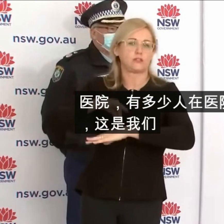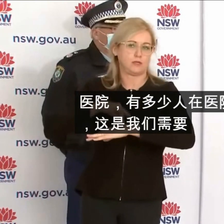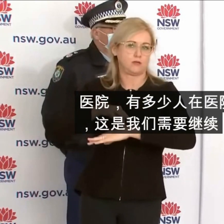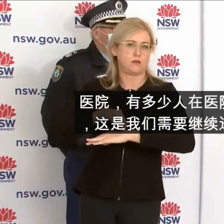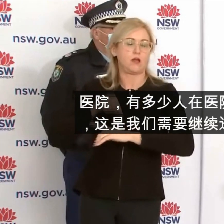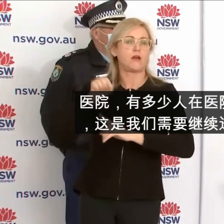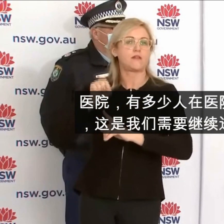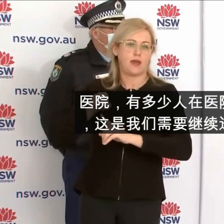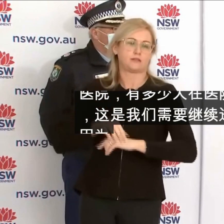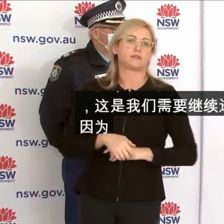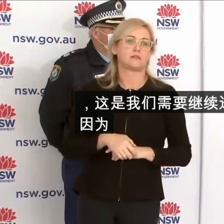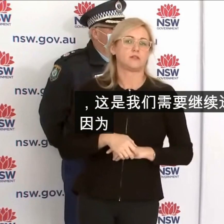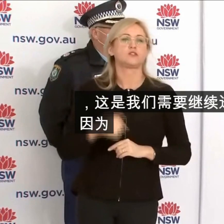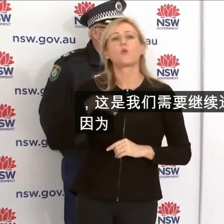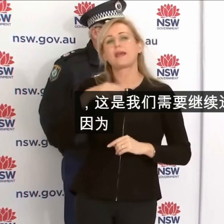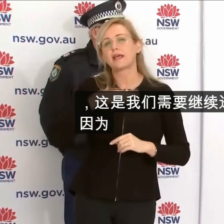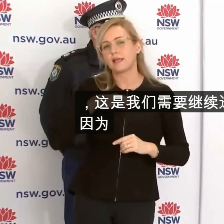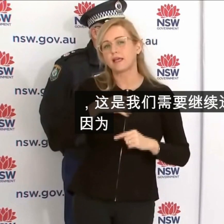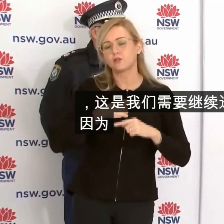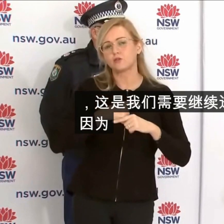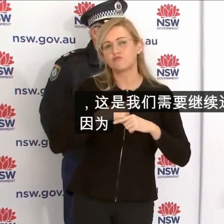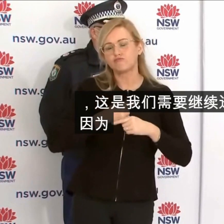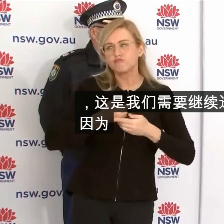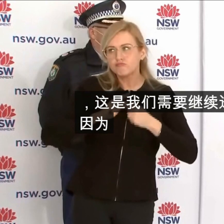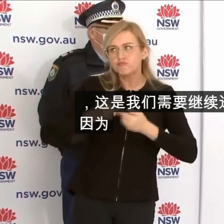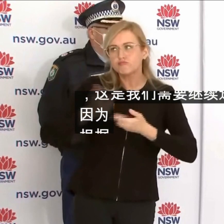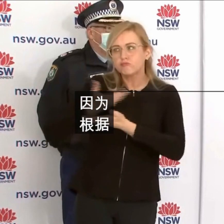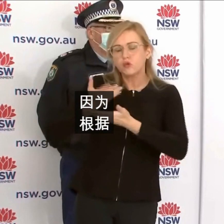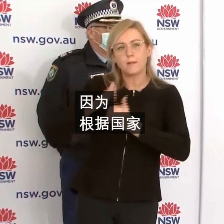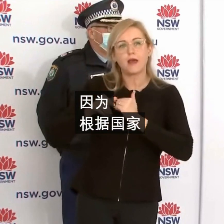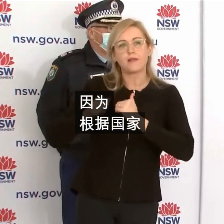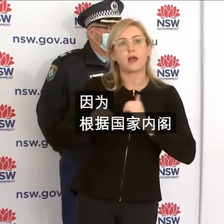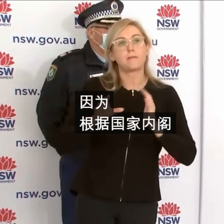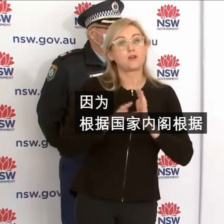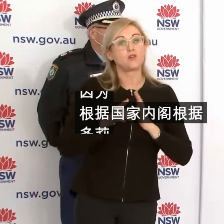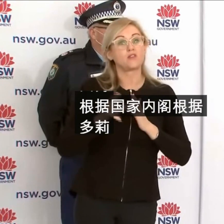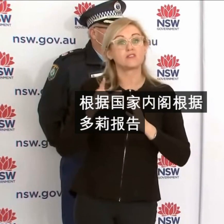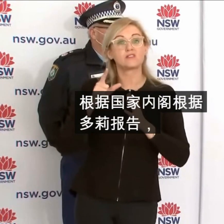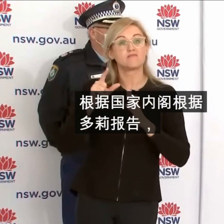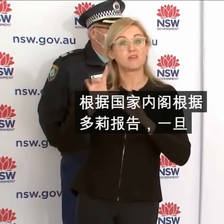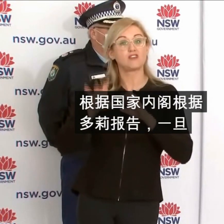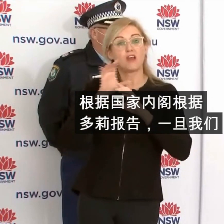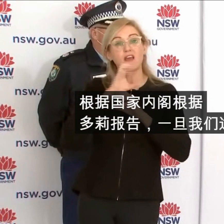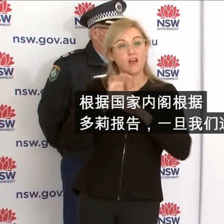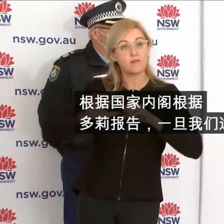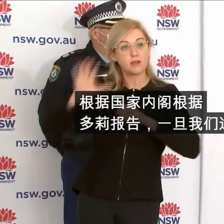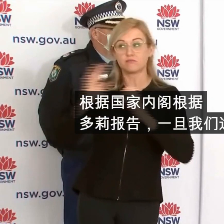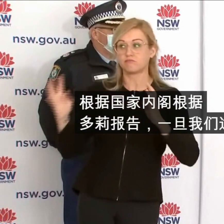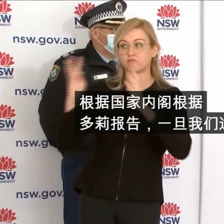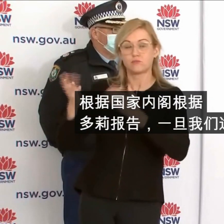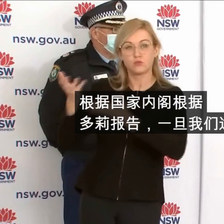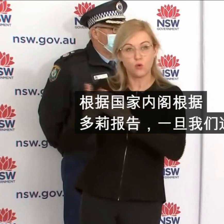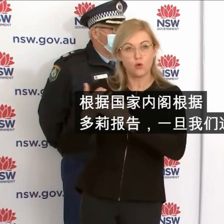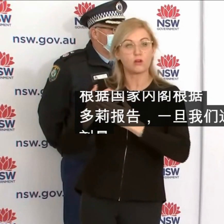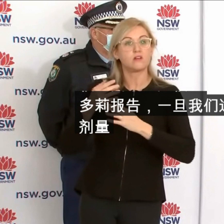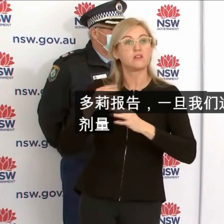And that is a conversation that we need to continue having, because according to the National Cabinet, according to the Doherty report, once we hit